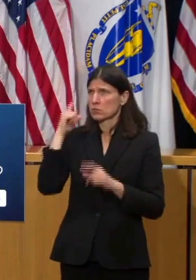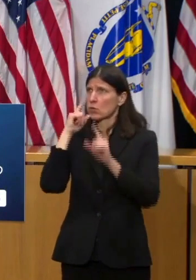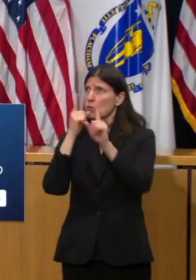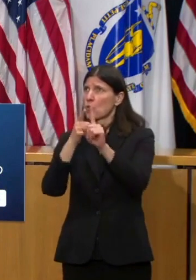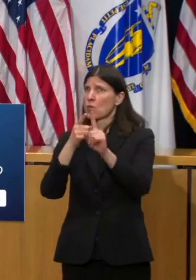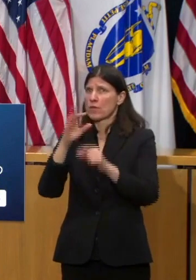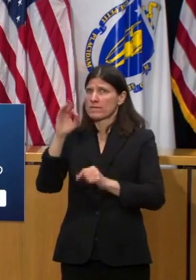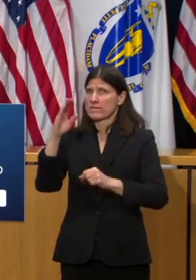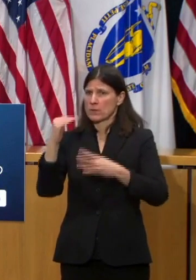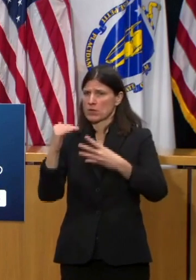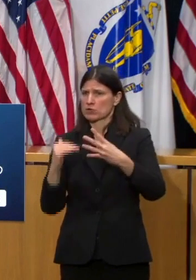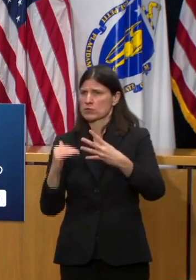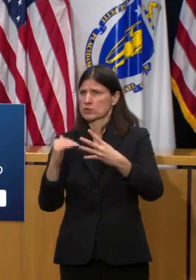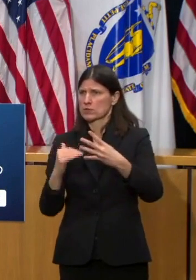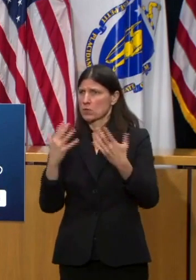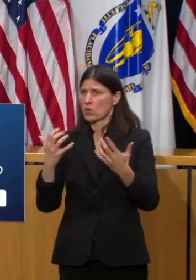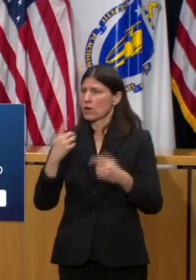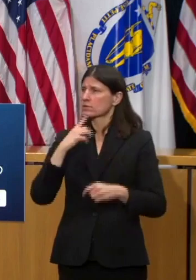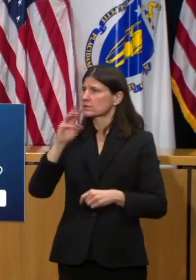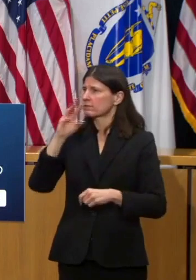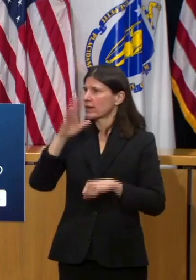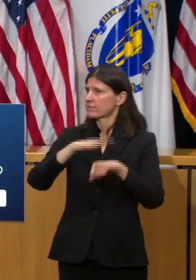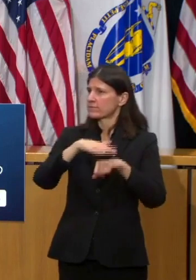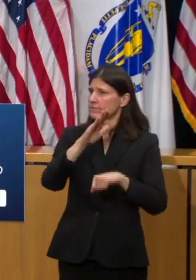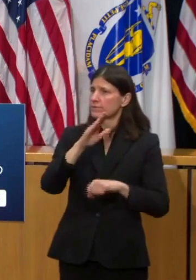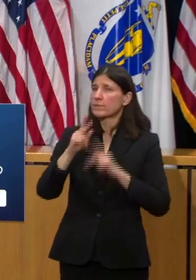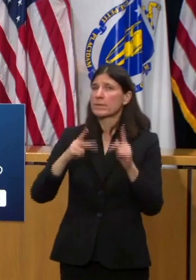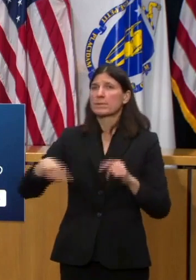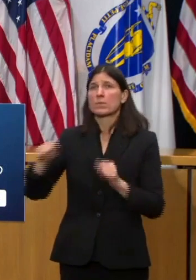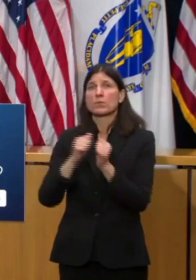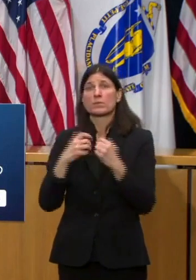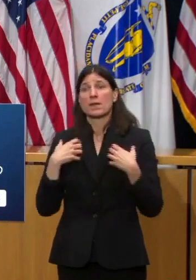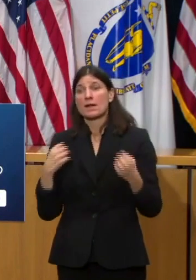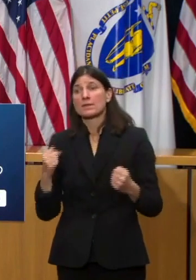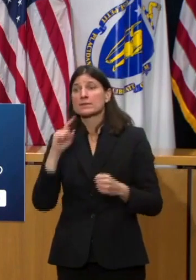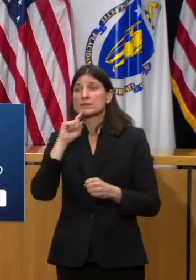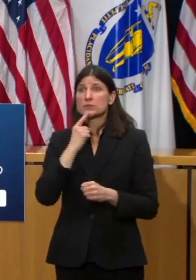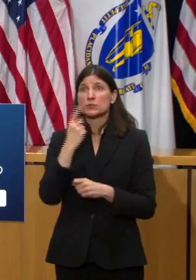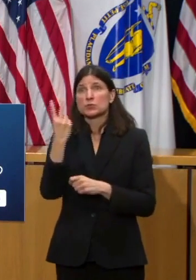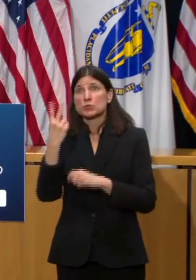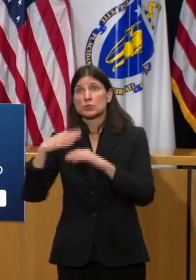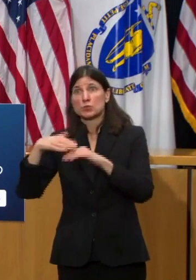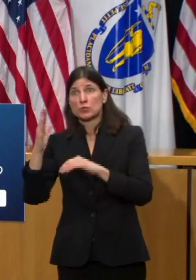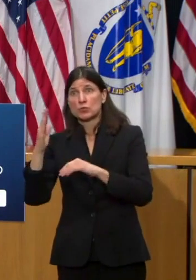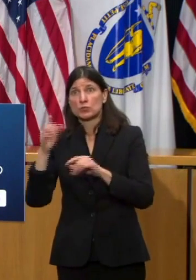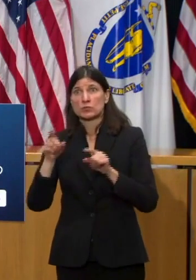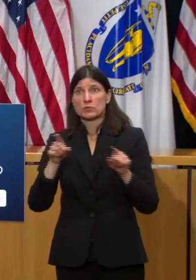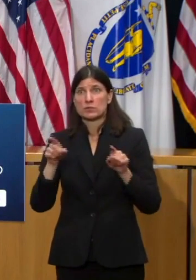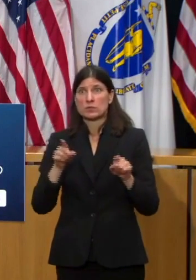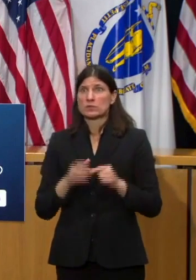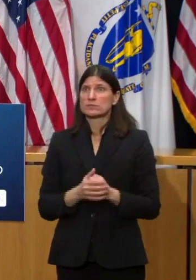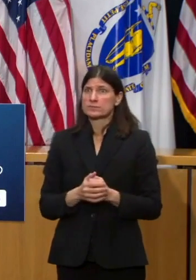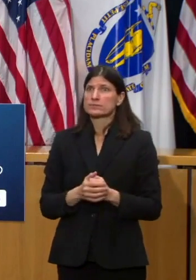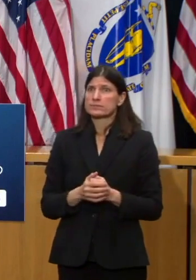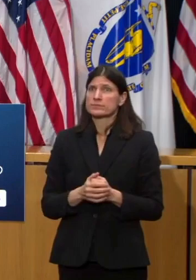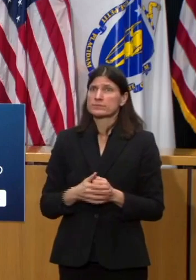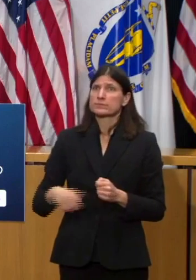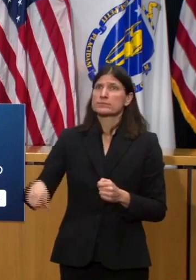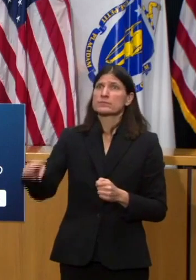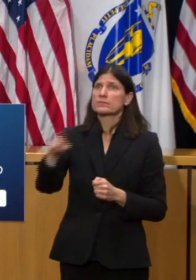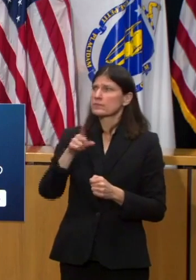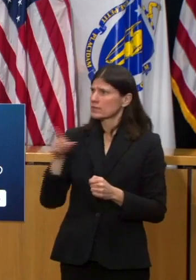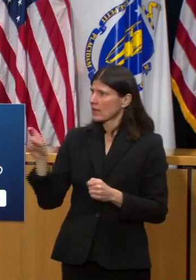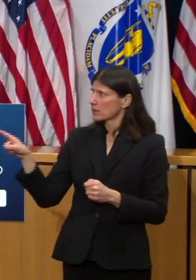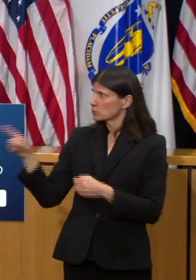were going to be. It didn't play a role? I wanted to make sure we got a lot of 75-year-old plus people through, and you